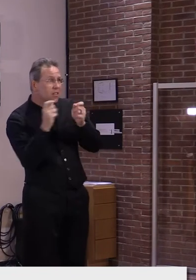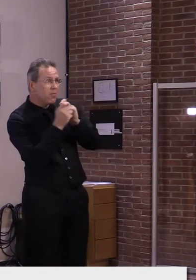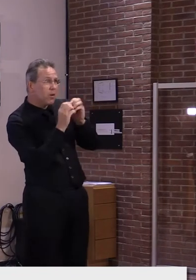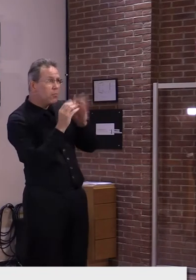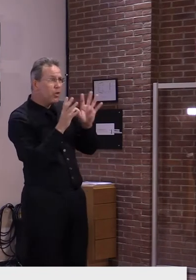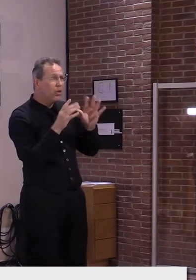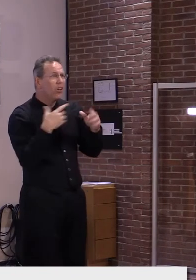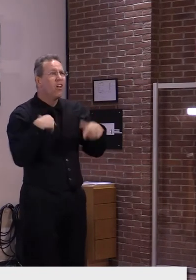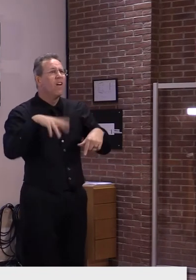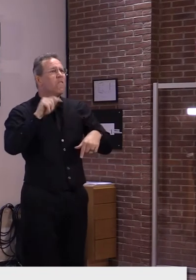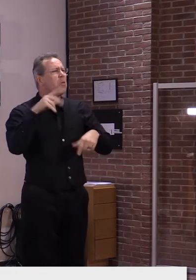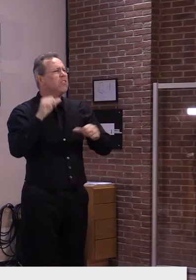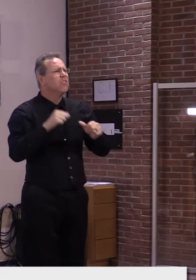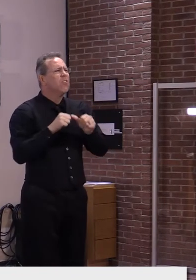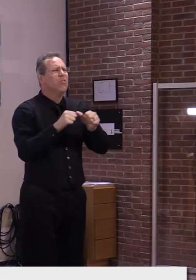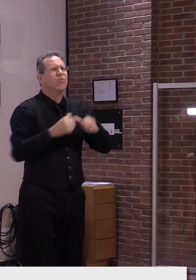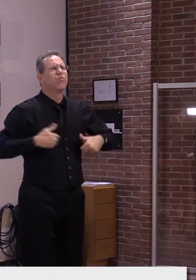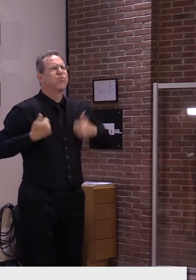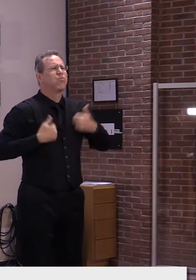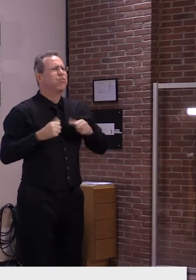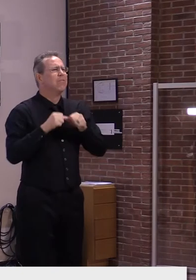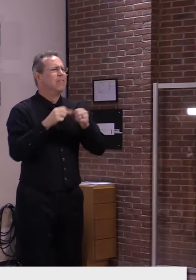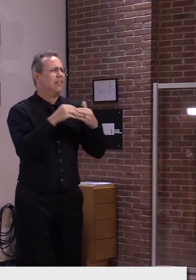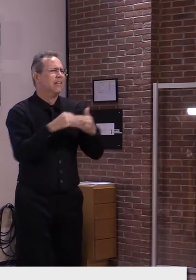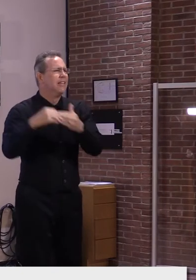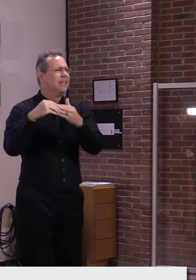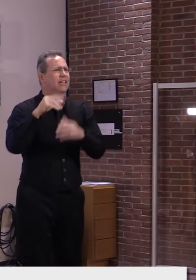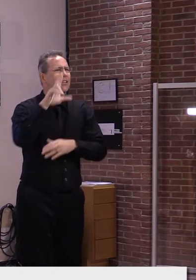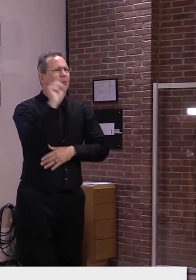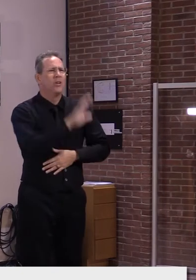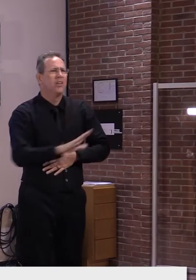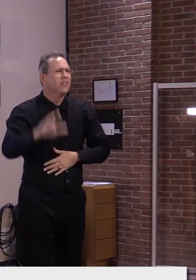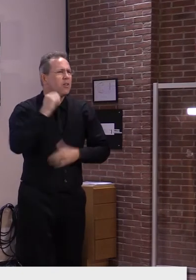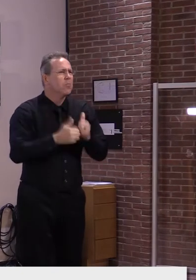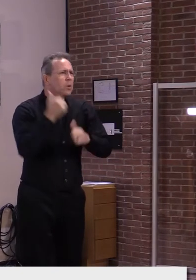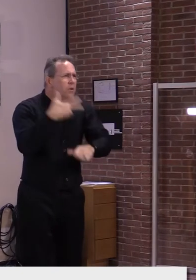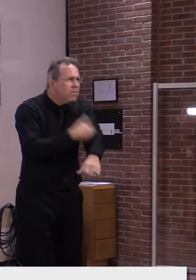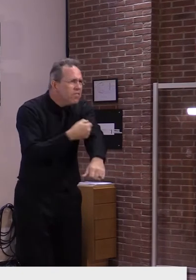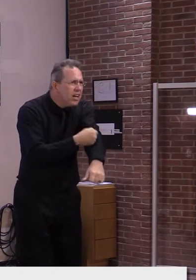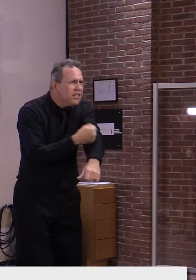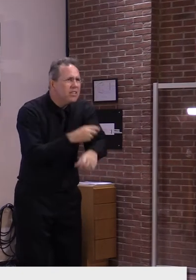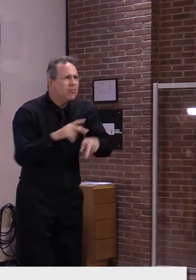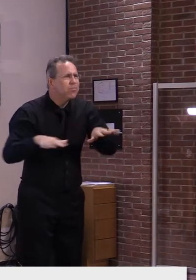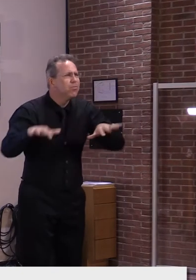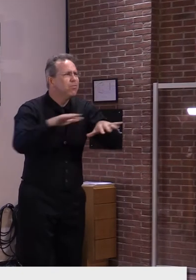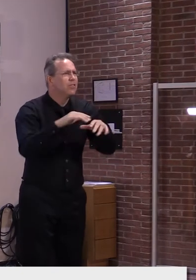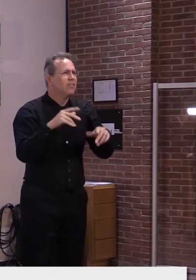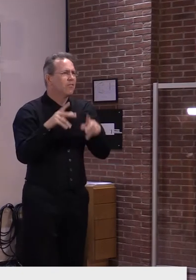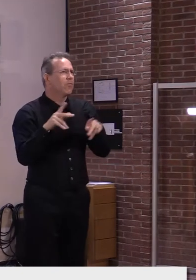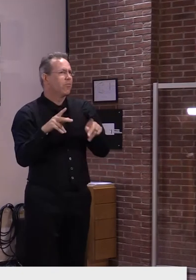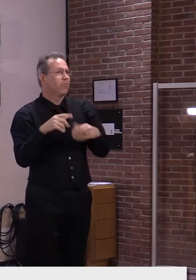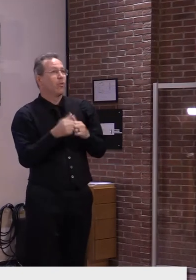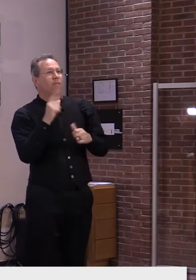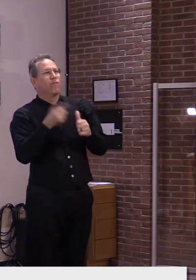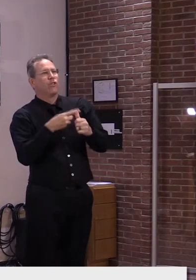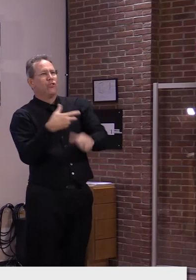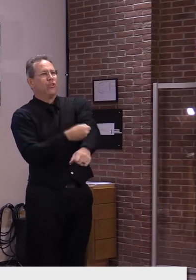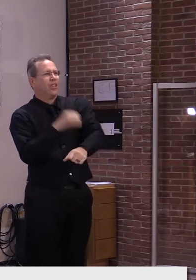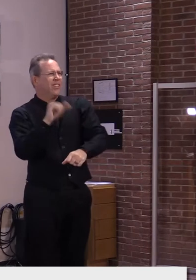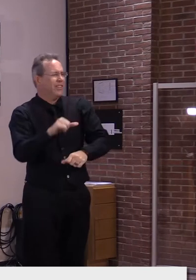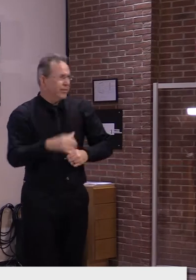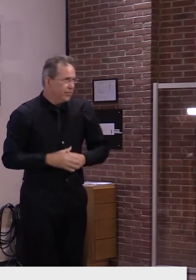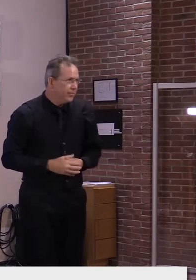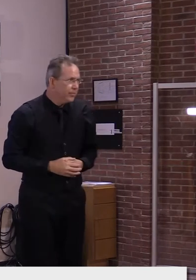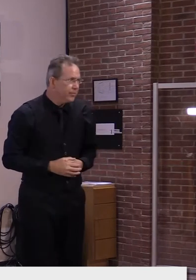doses administered and in terms of the percent of our population that has started vaccination. We also continue to rank highly